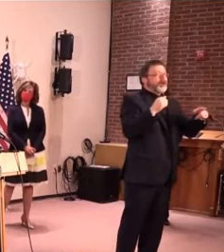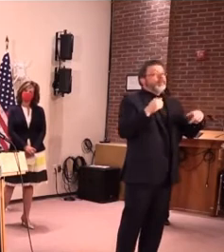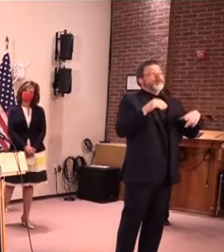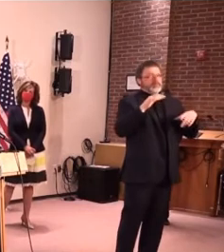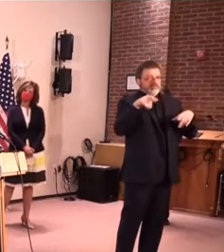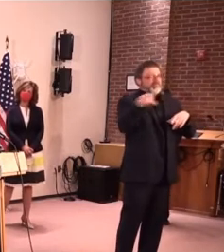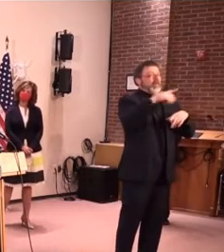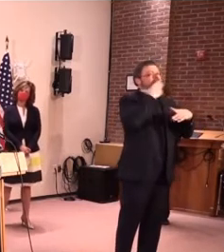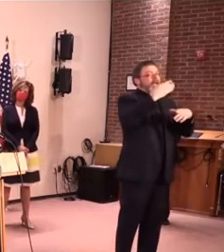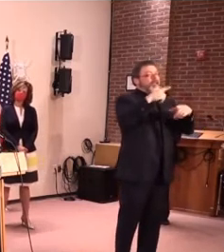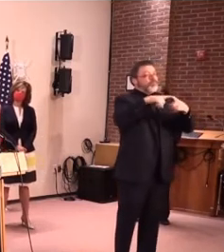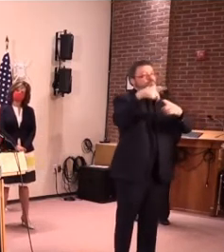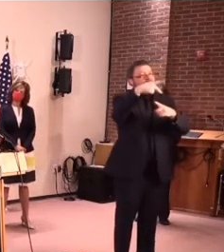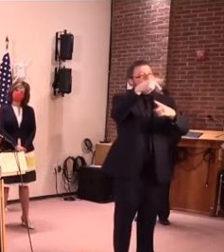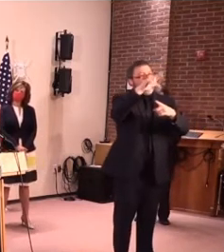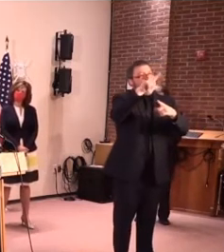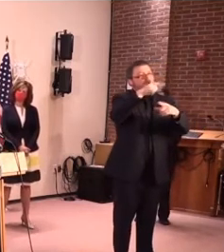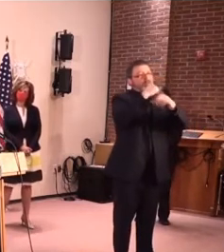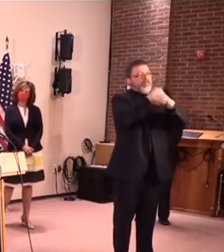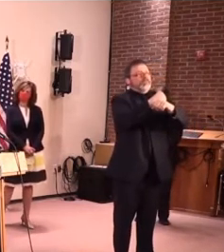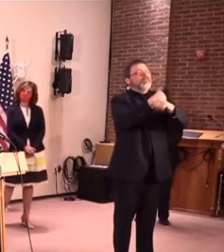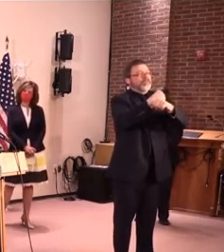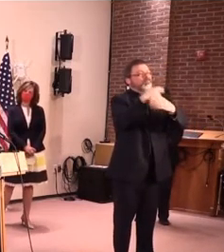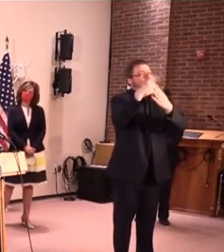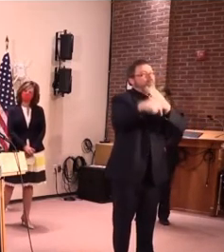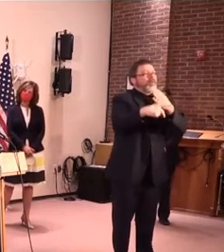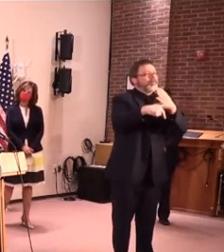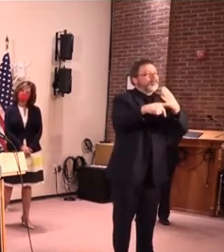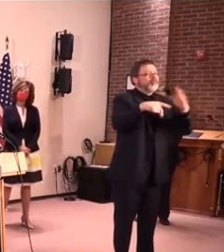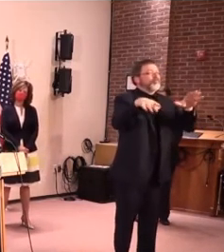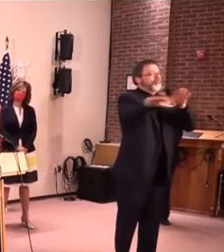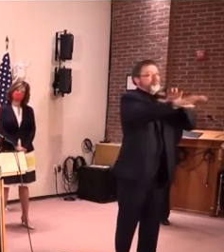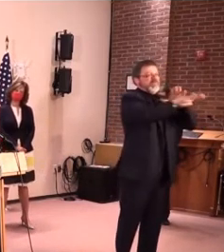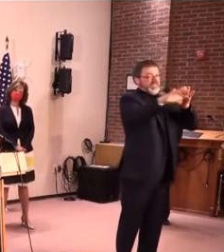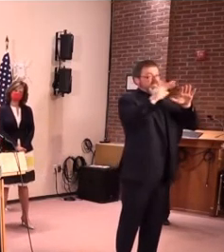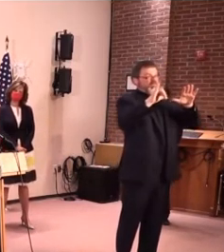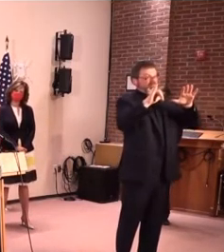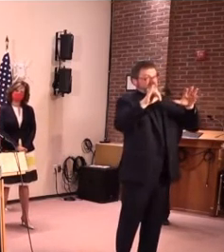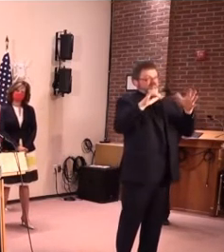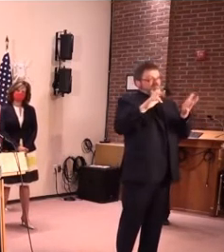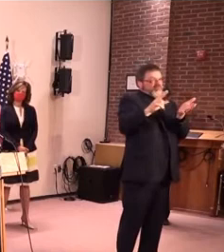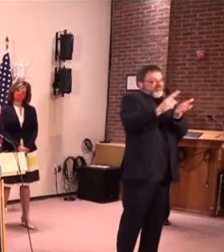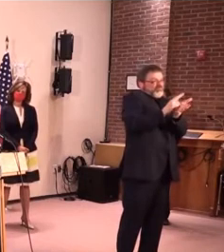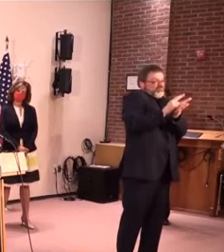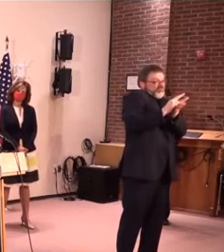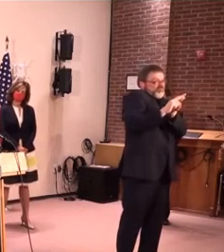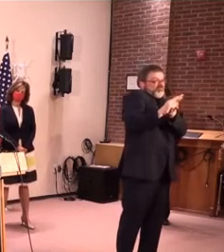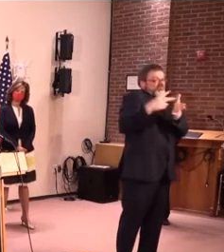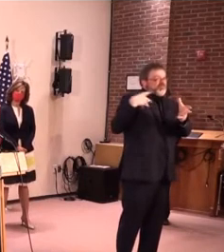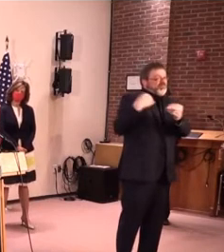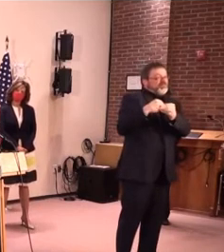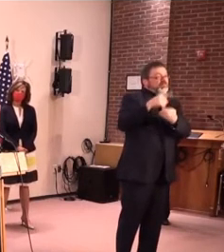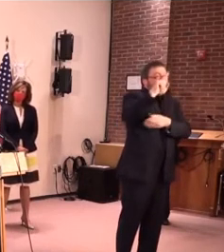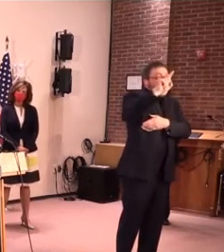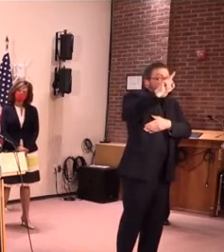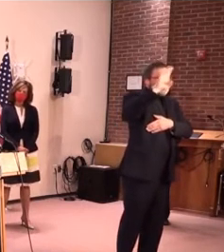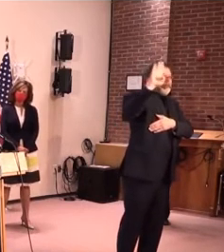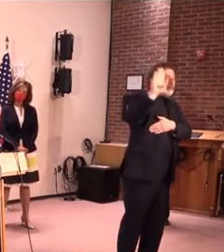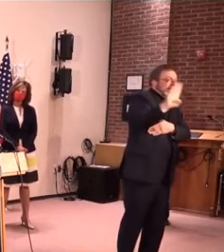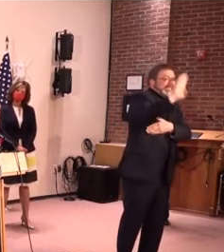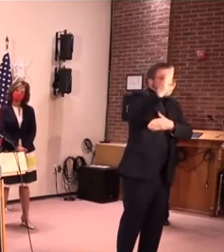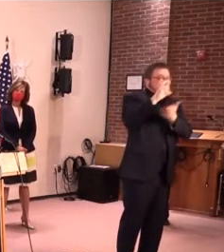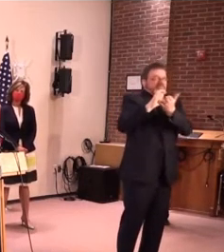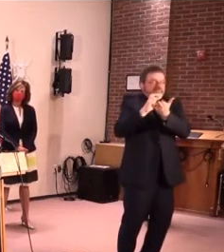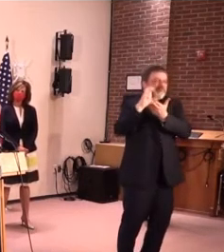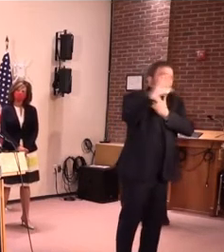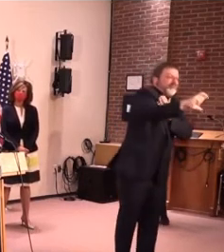days here in Vermont, we deployed over $1 billion in support to our small businesses. I can tell you, as a preparer